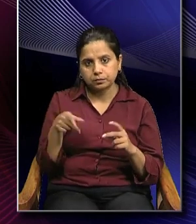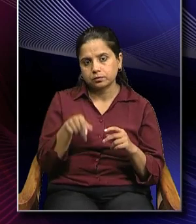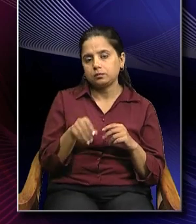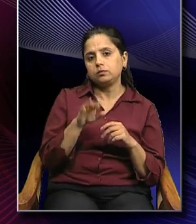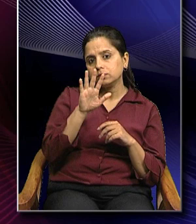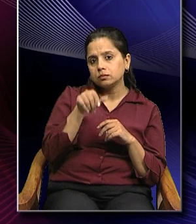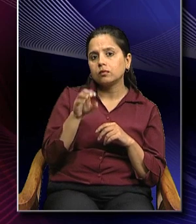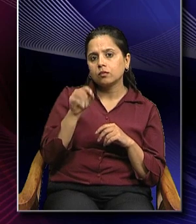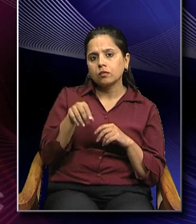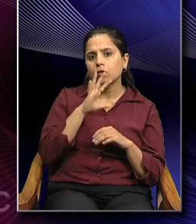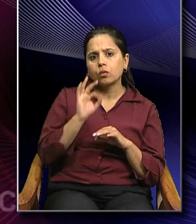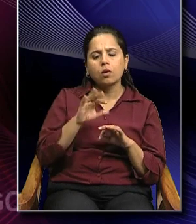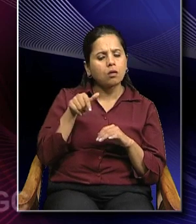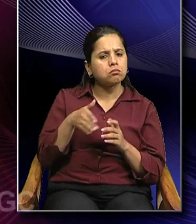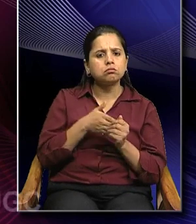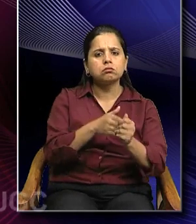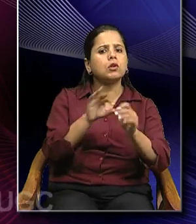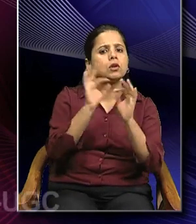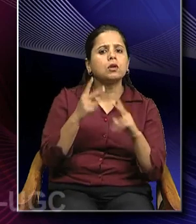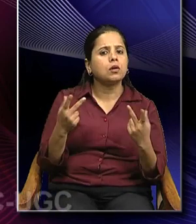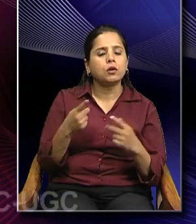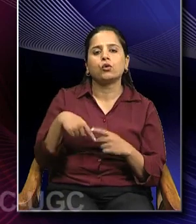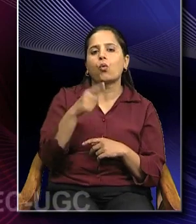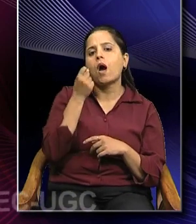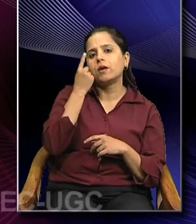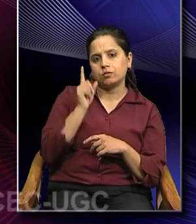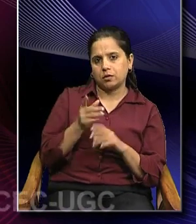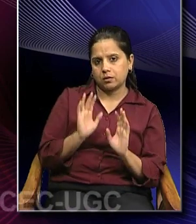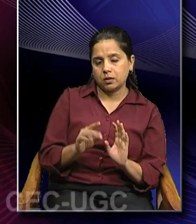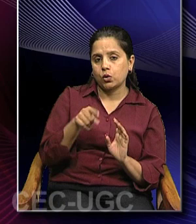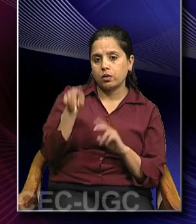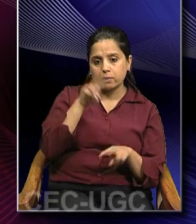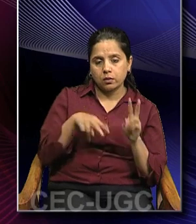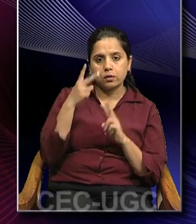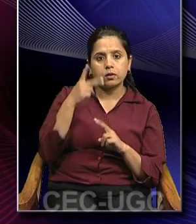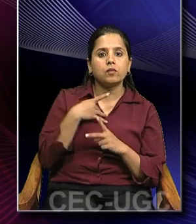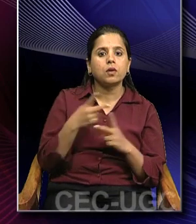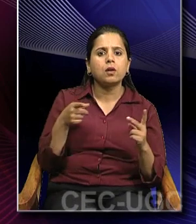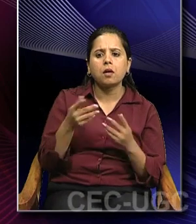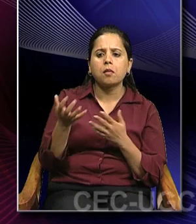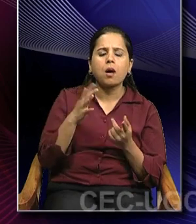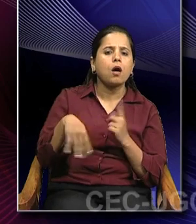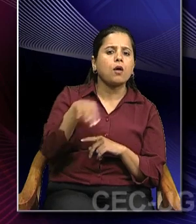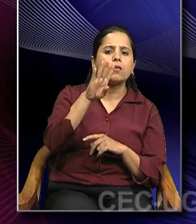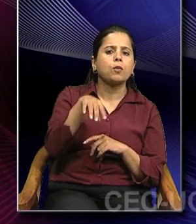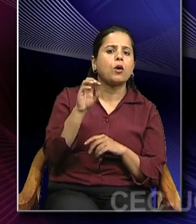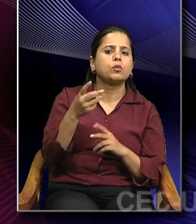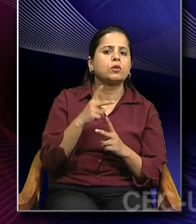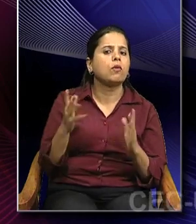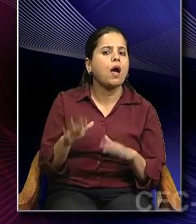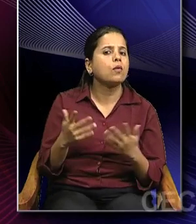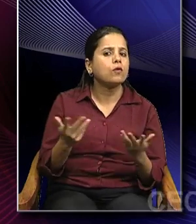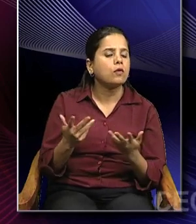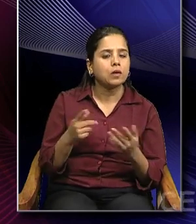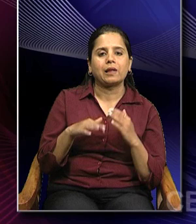5.0 was already laid. So, we have to understand, we have to analyze that what was there in marketing 4.0, and